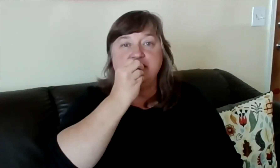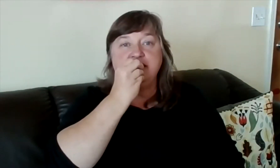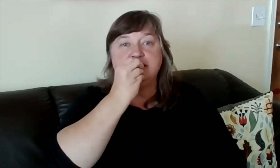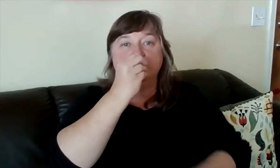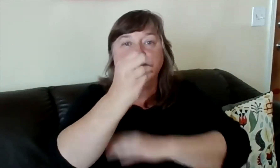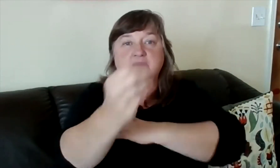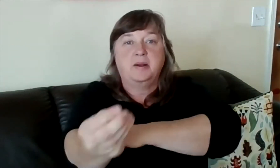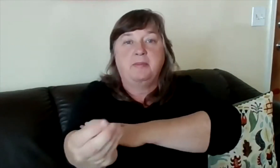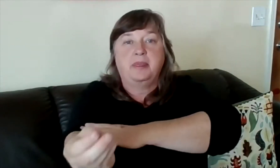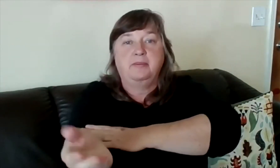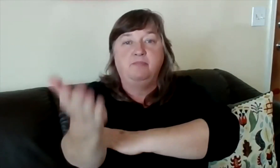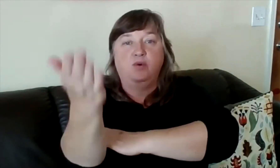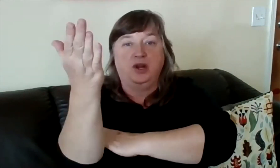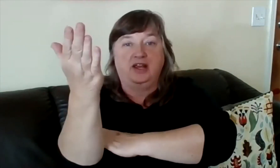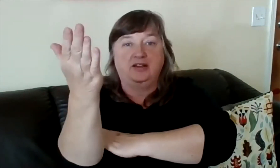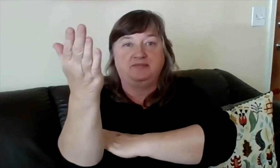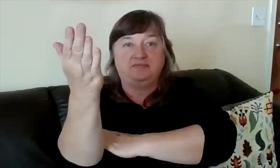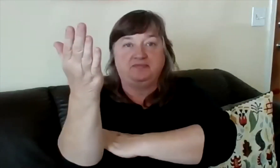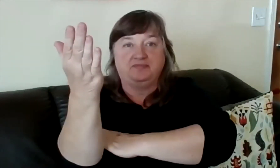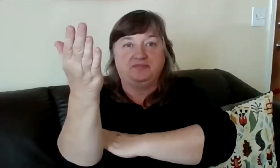eat morning.